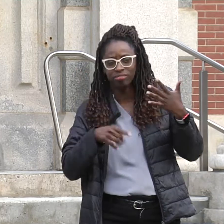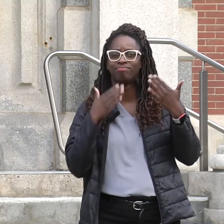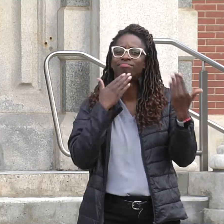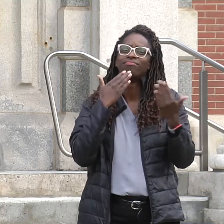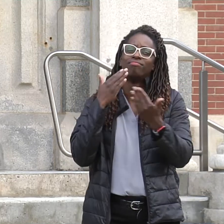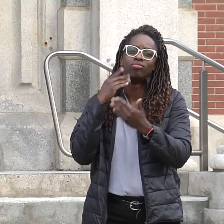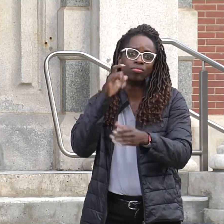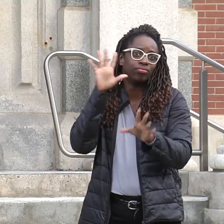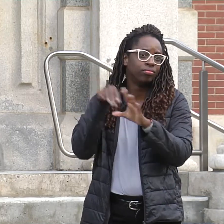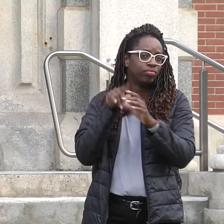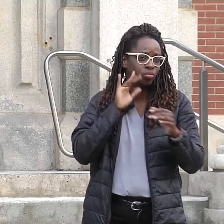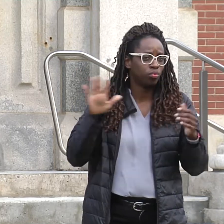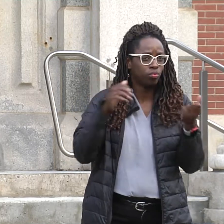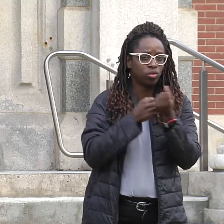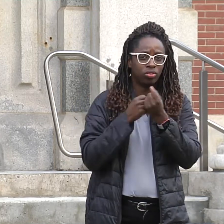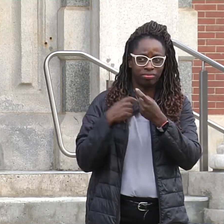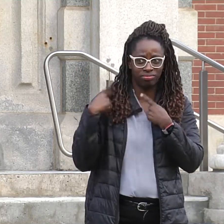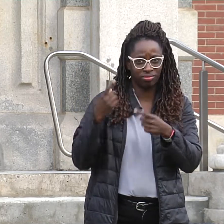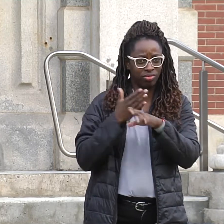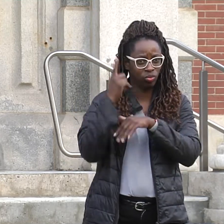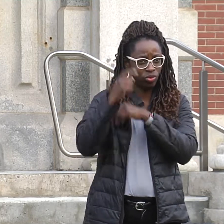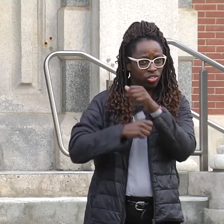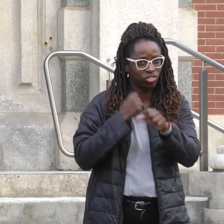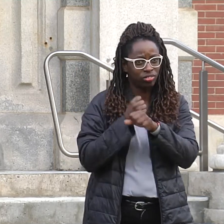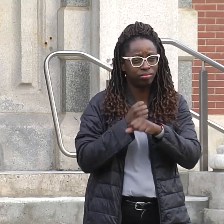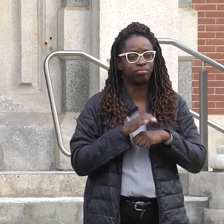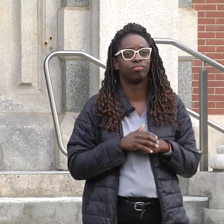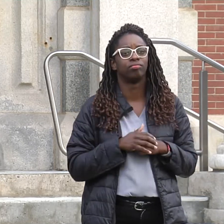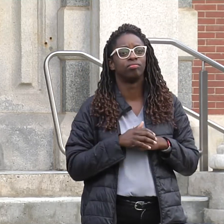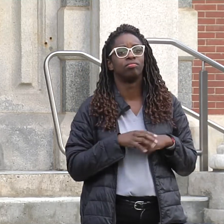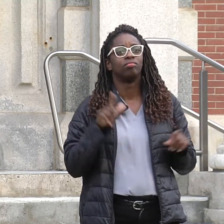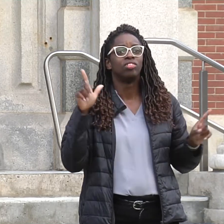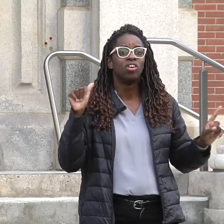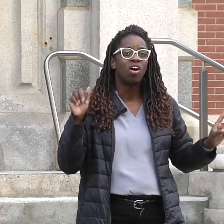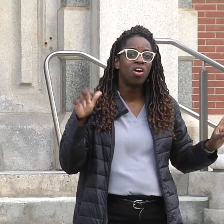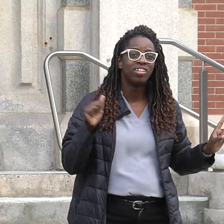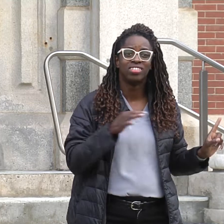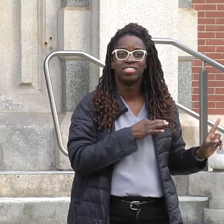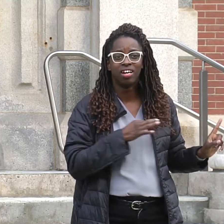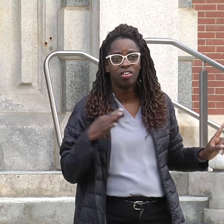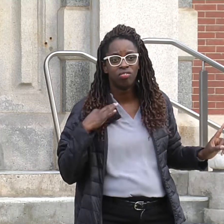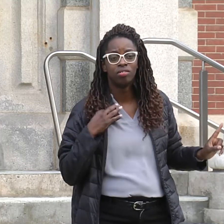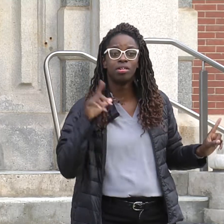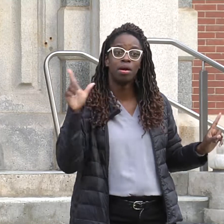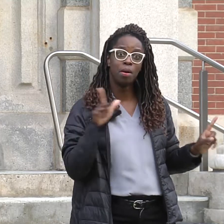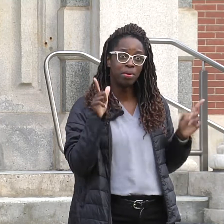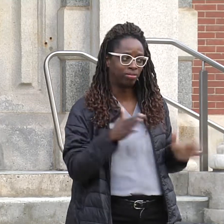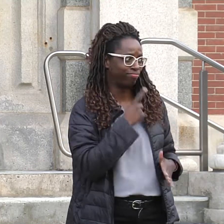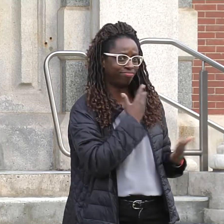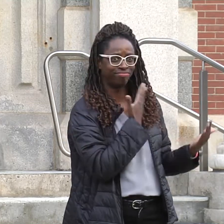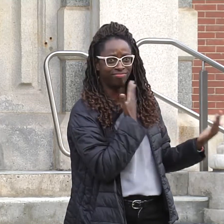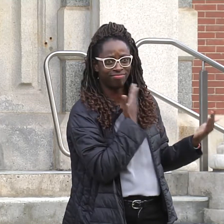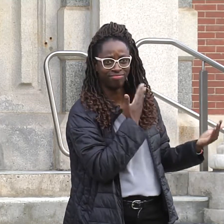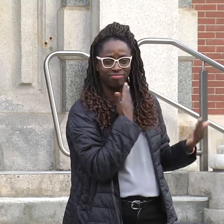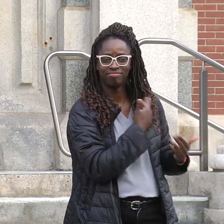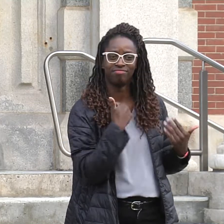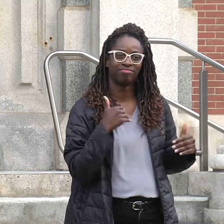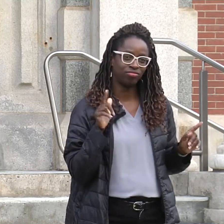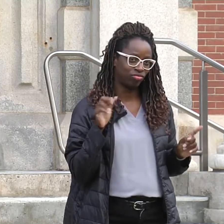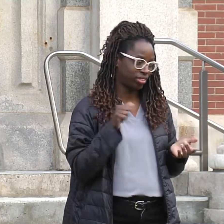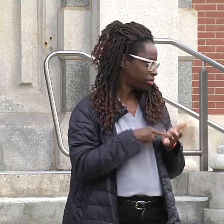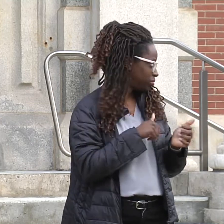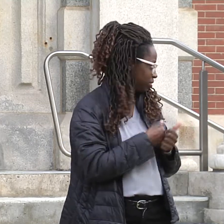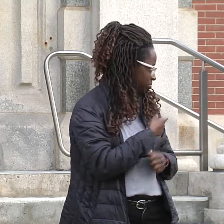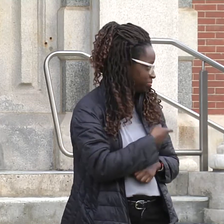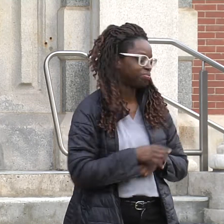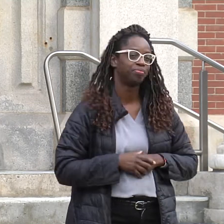year. And to Laura and your team at the library, thank you so much. It's amazing, thank you. And to all my